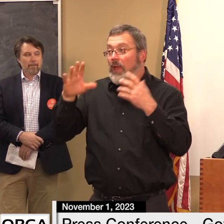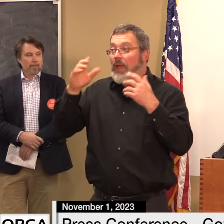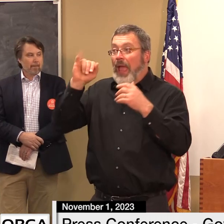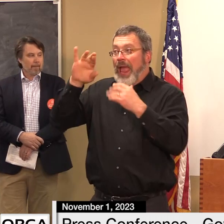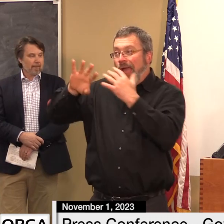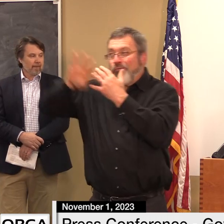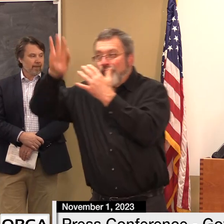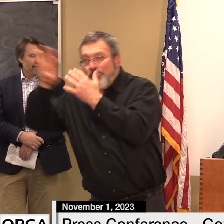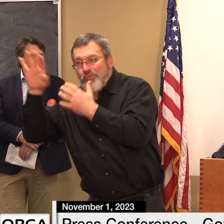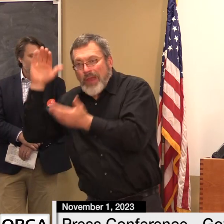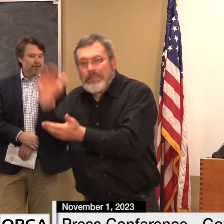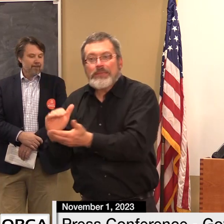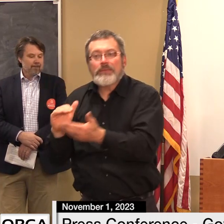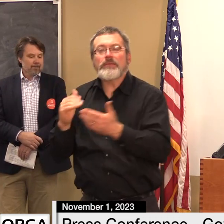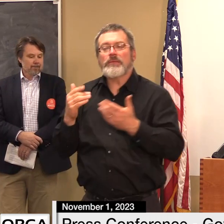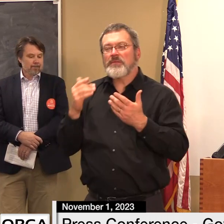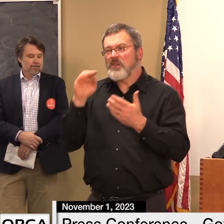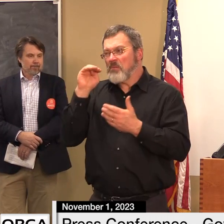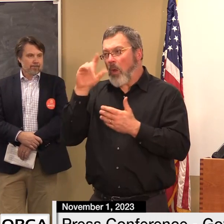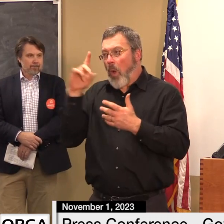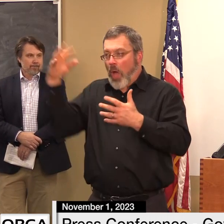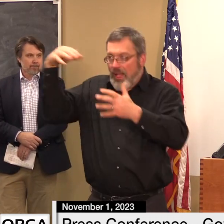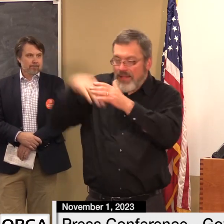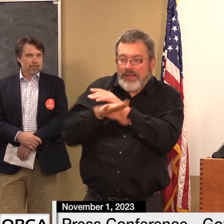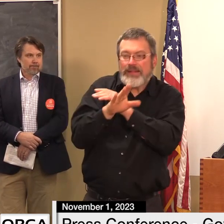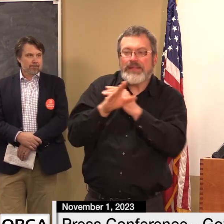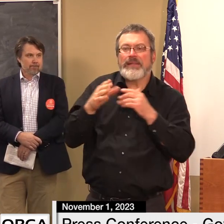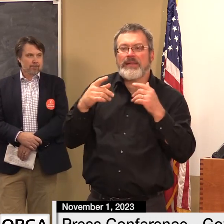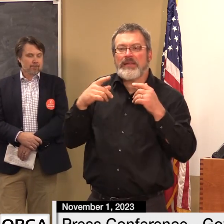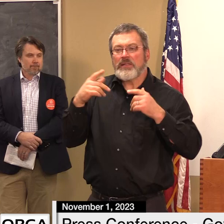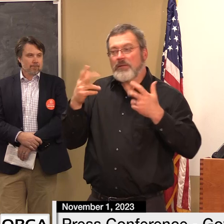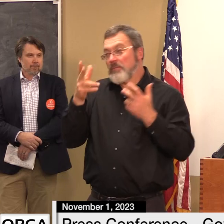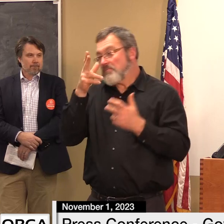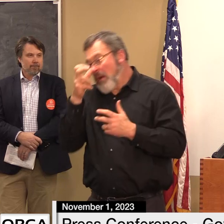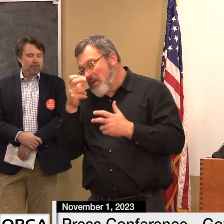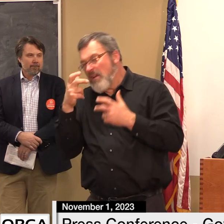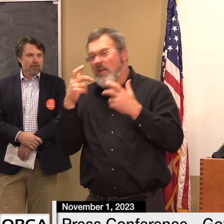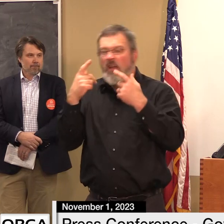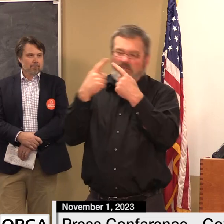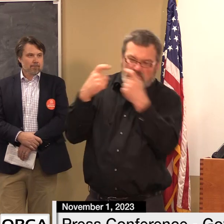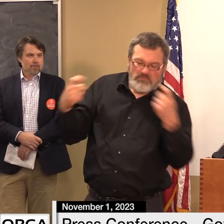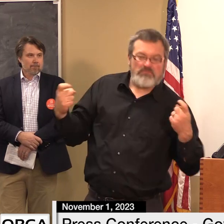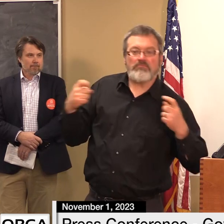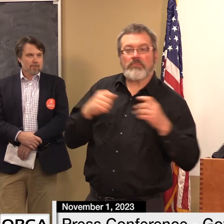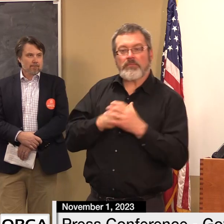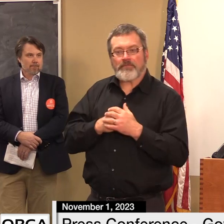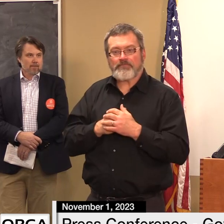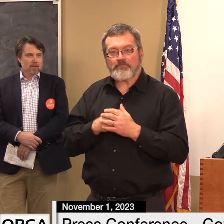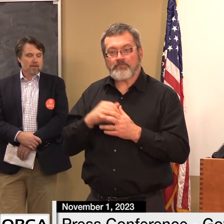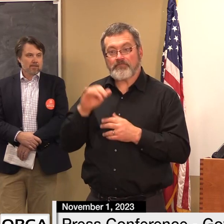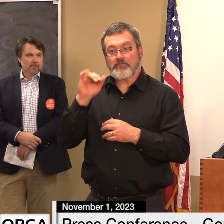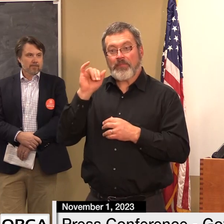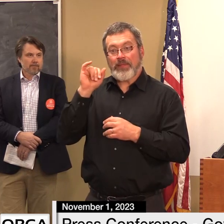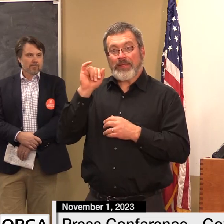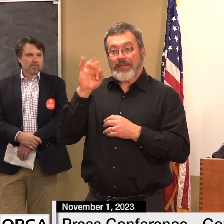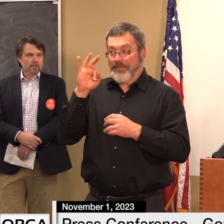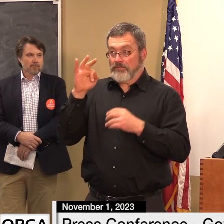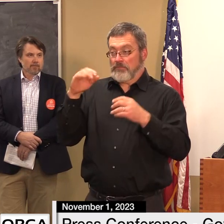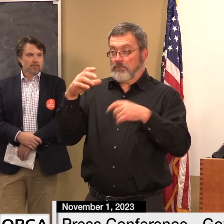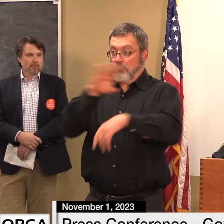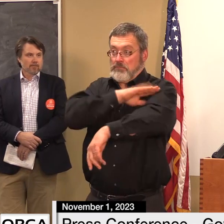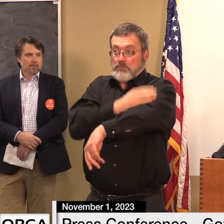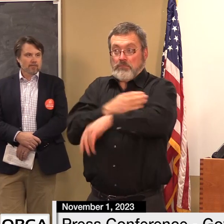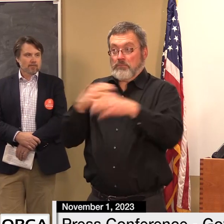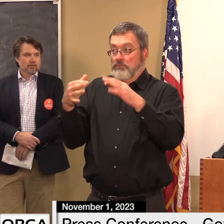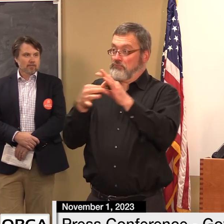other pests and other draft issues. We can make sure that when we're without power, as we saw multiple